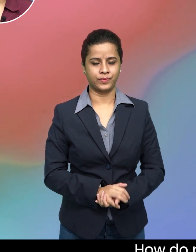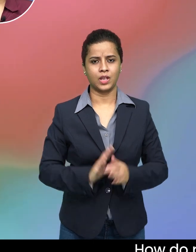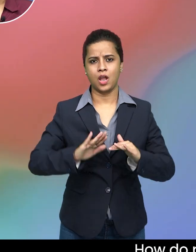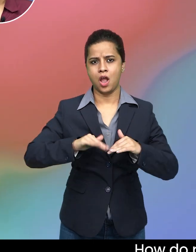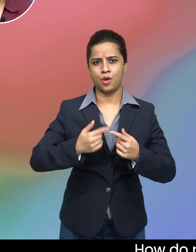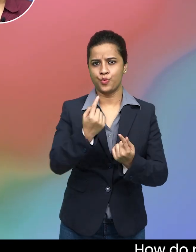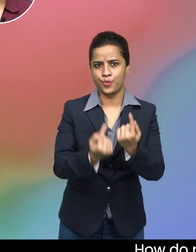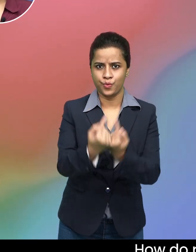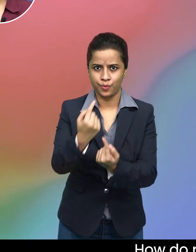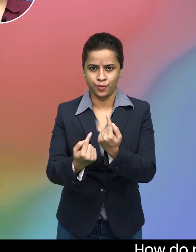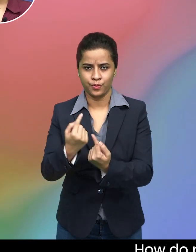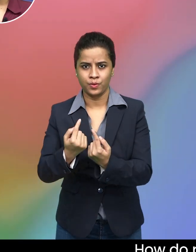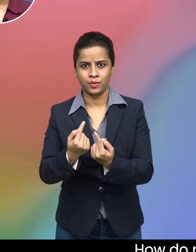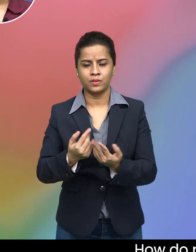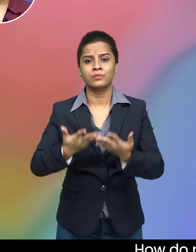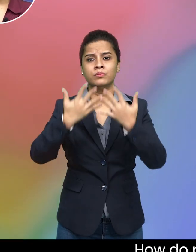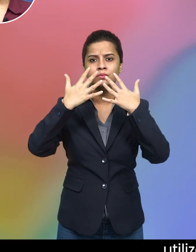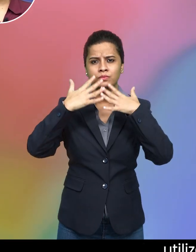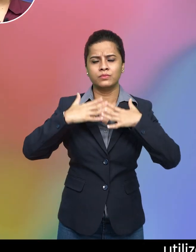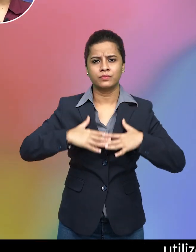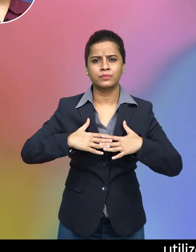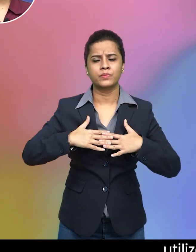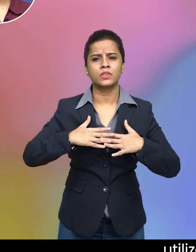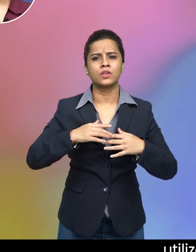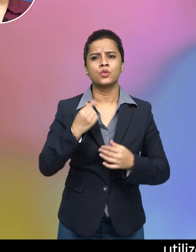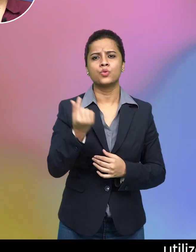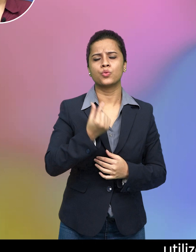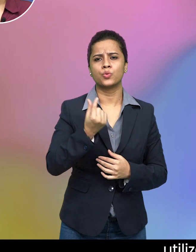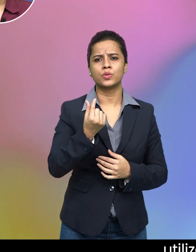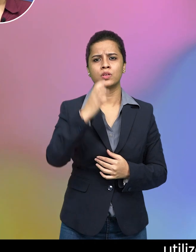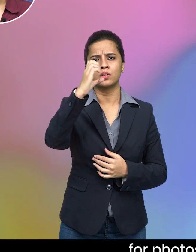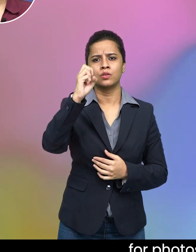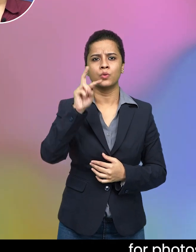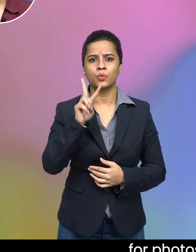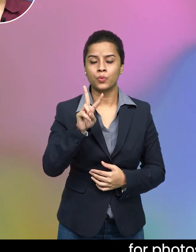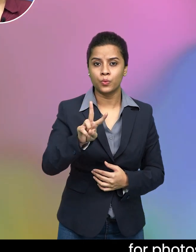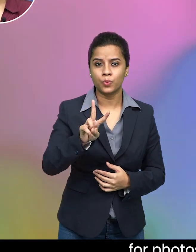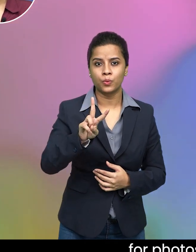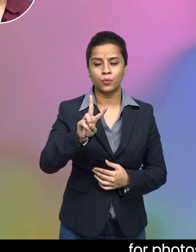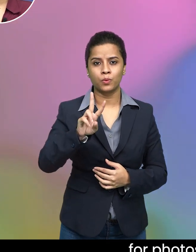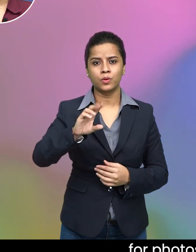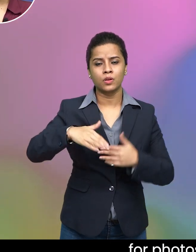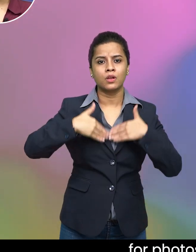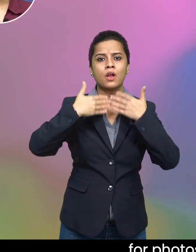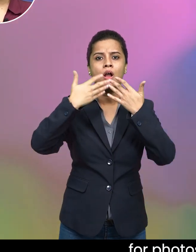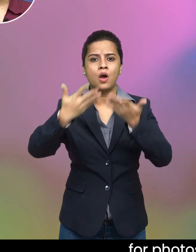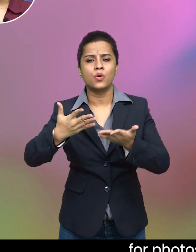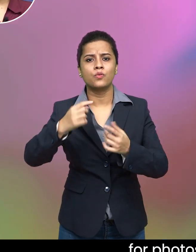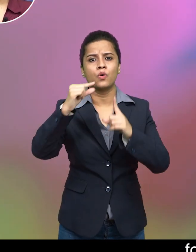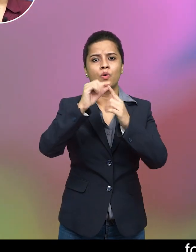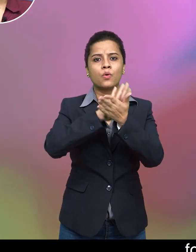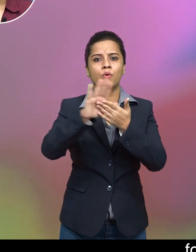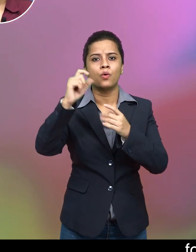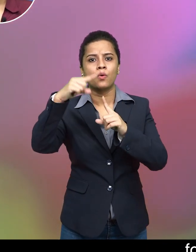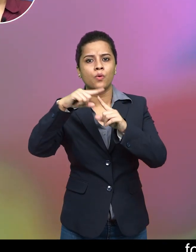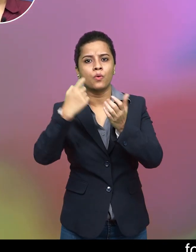How do plants take in air and utilize carbon dioxide for photosynthesis and oxygen